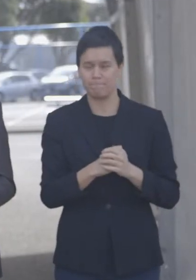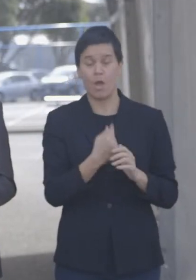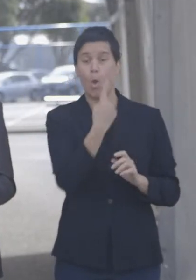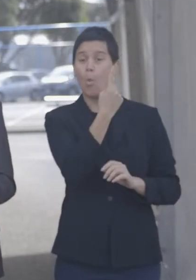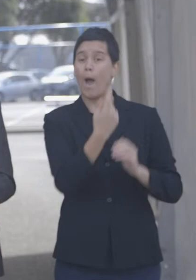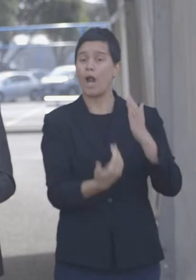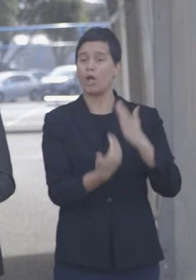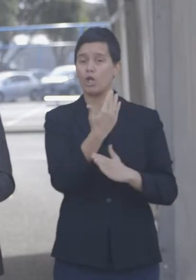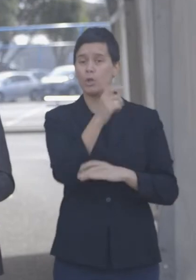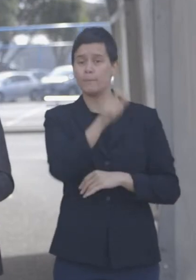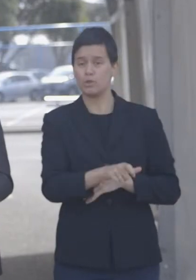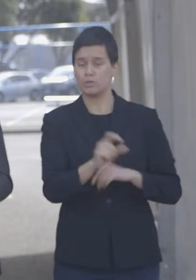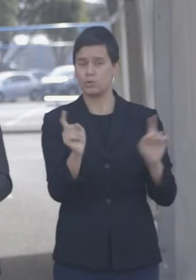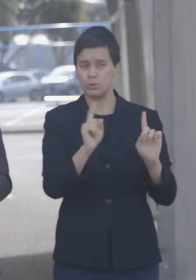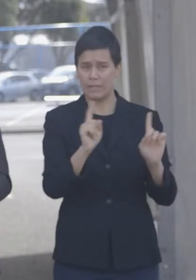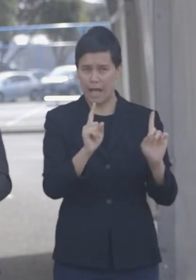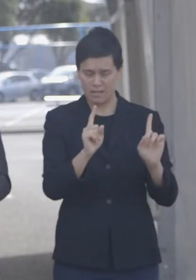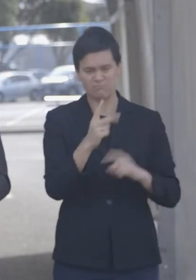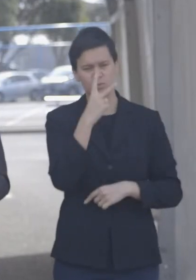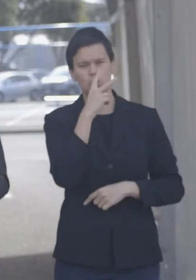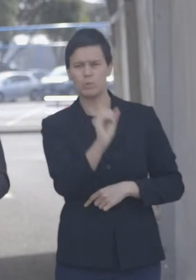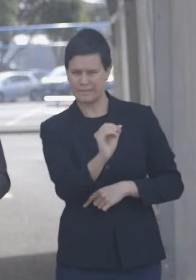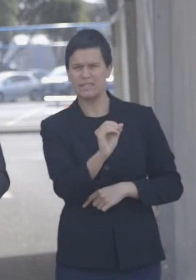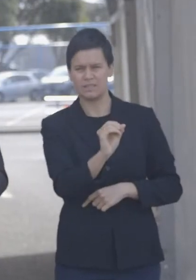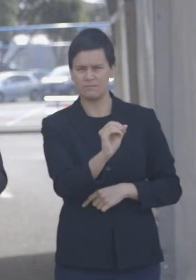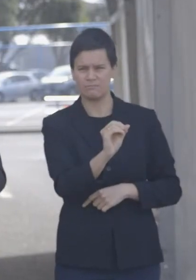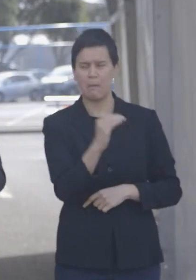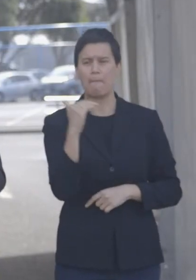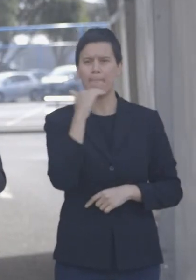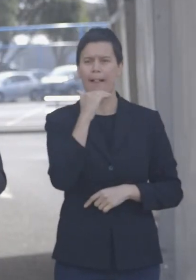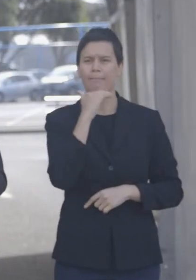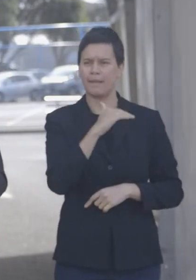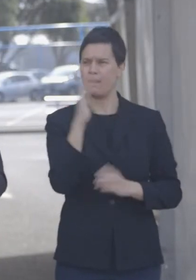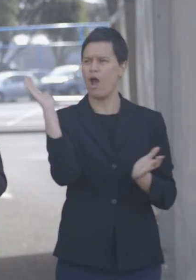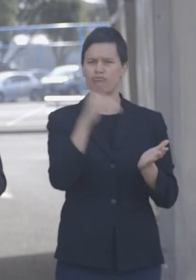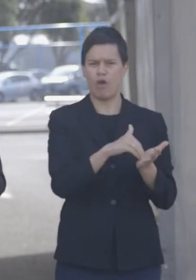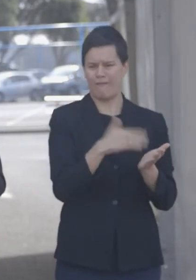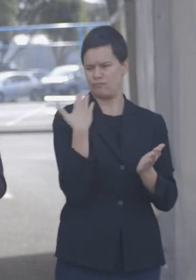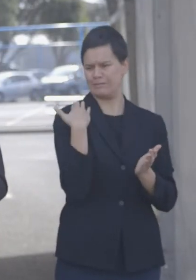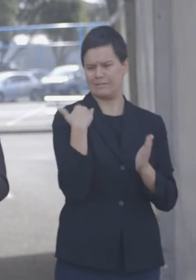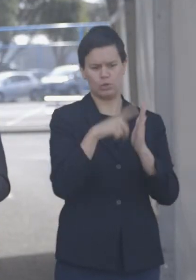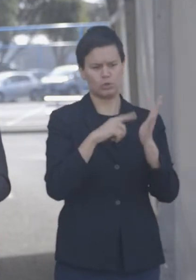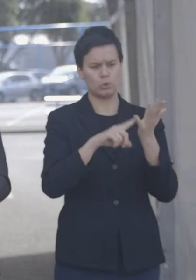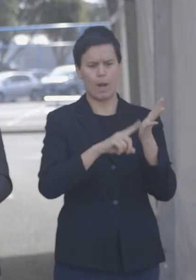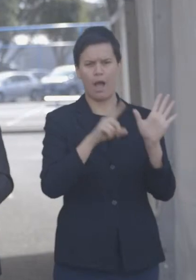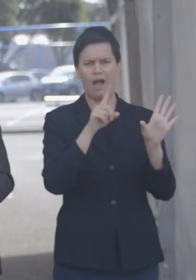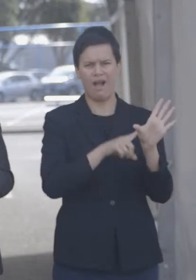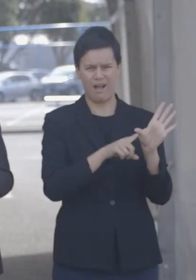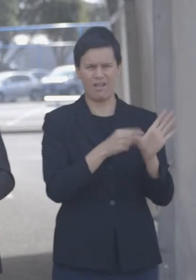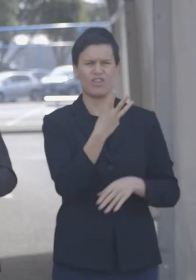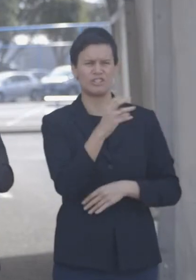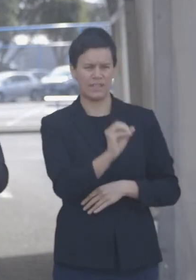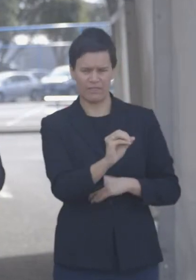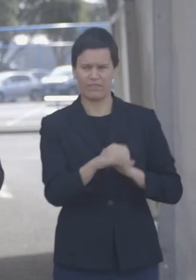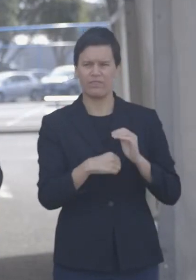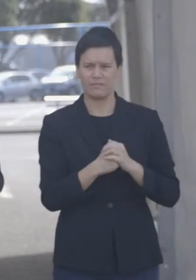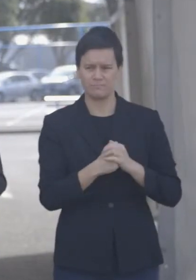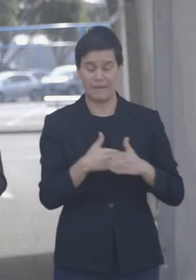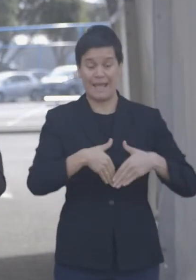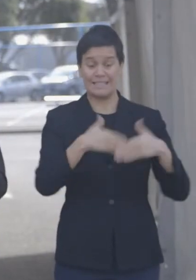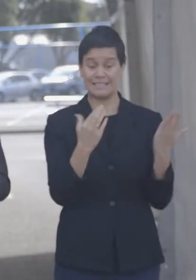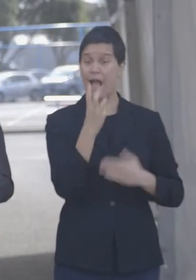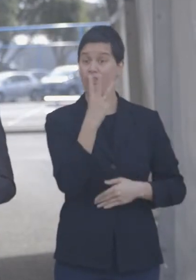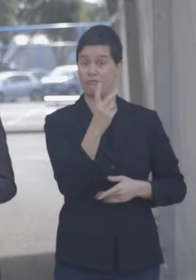managed isolation in the Grand Millennium Hotel and actually tested negative around day 3 of his stay, but has tested